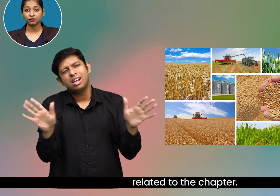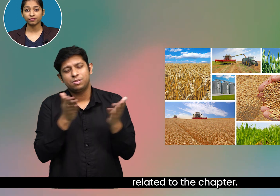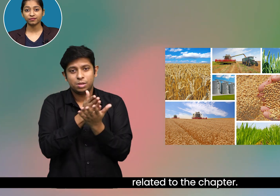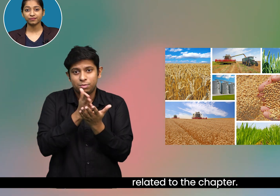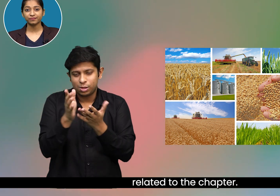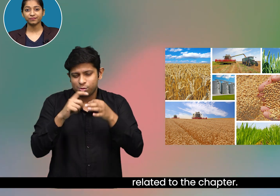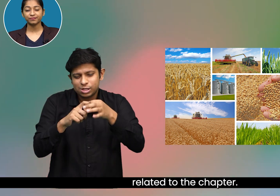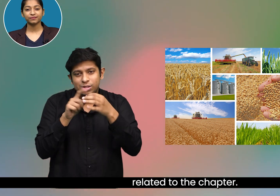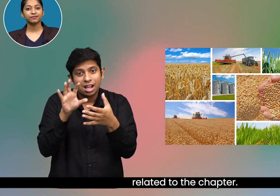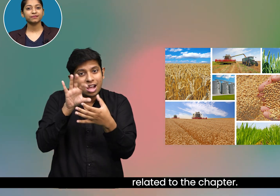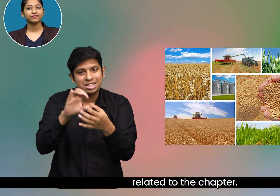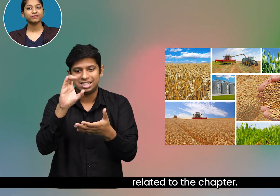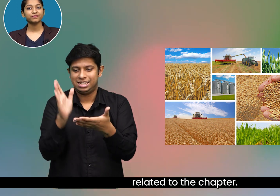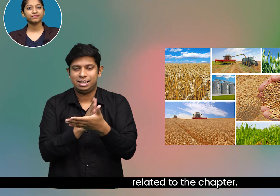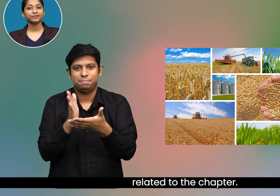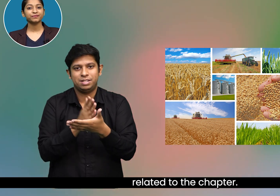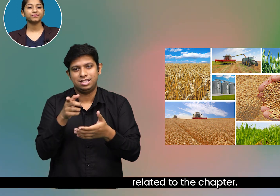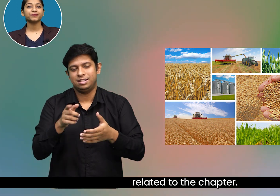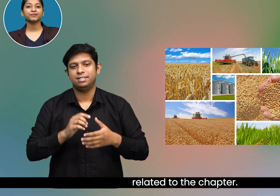chapter.